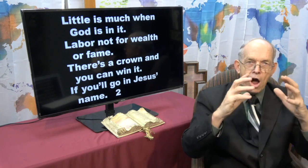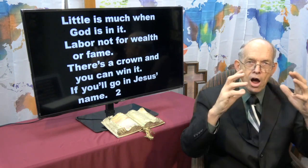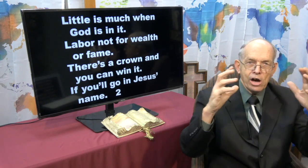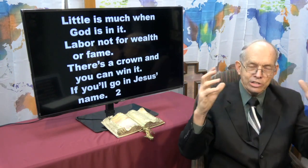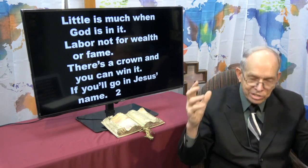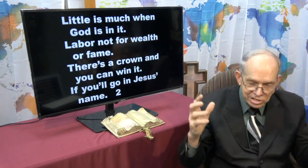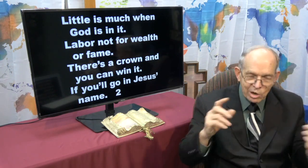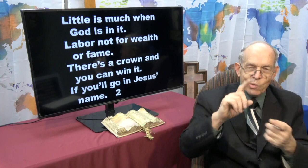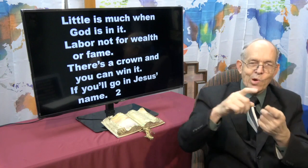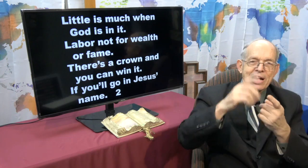march